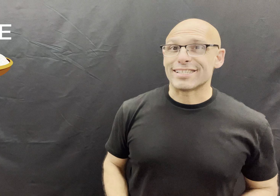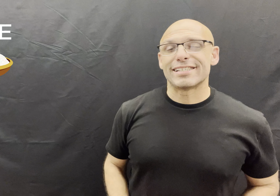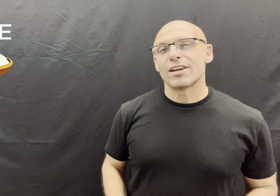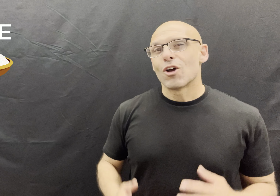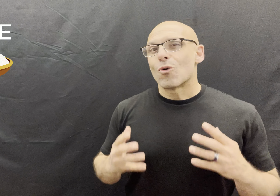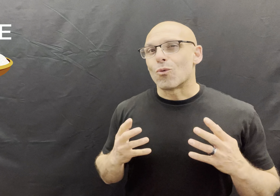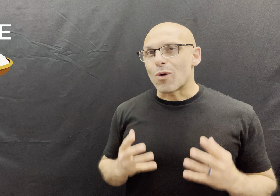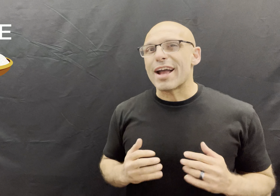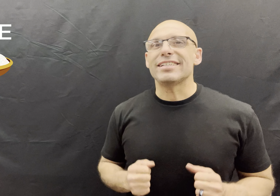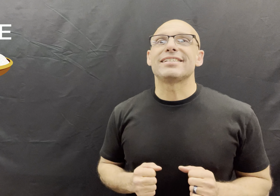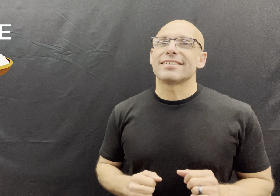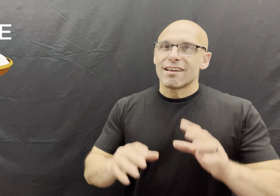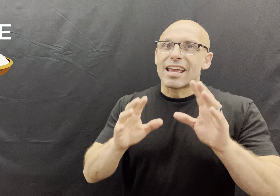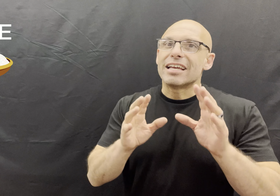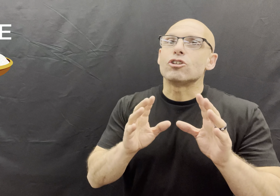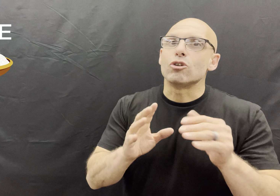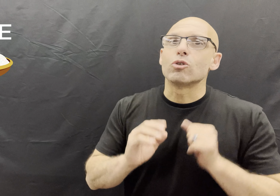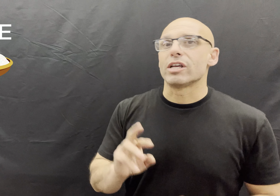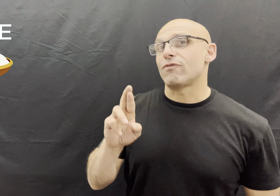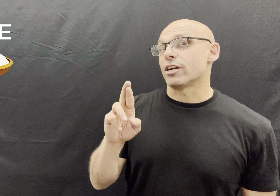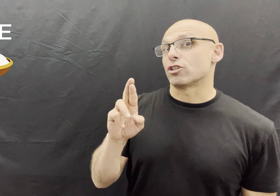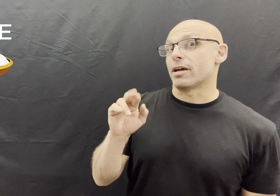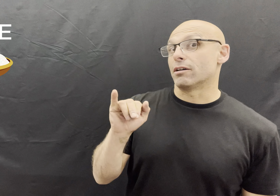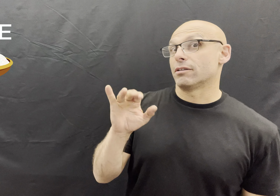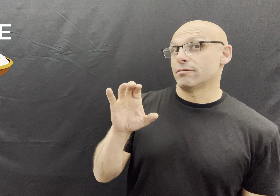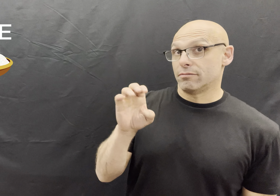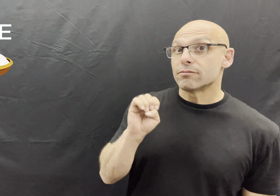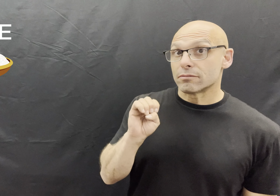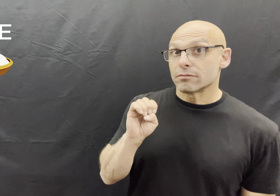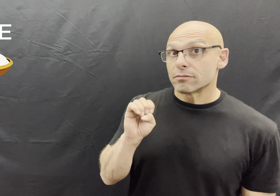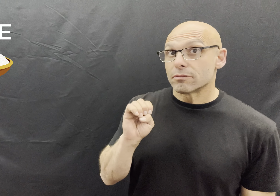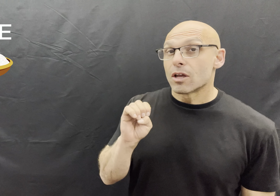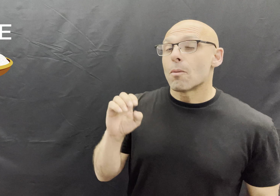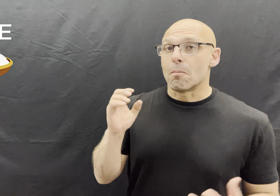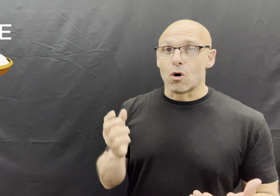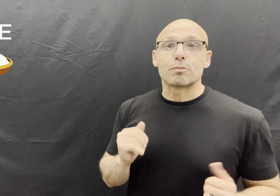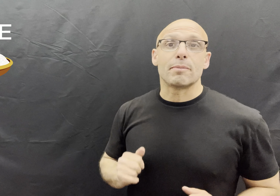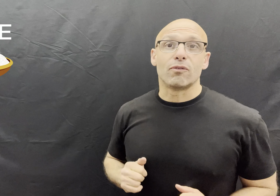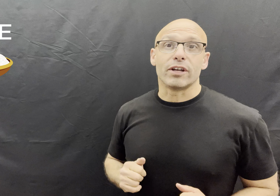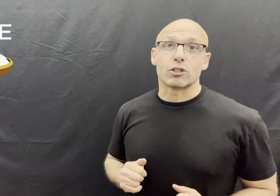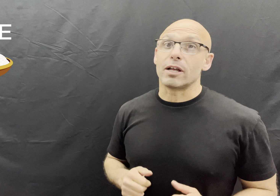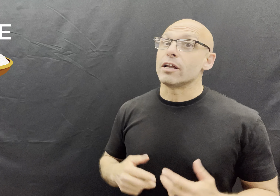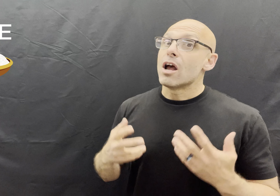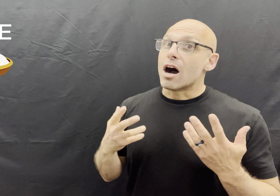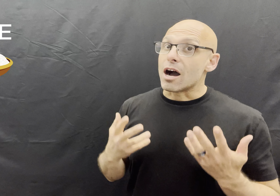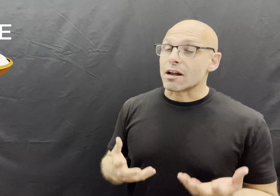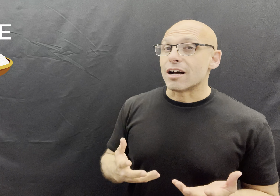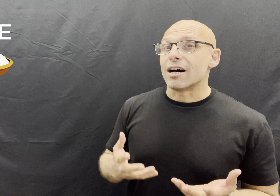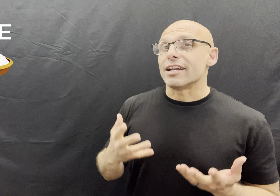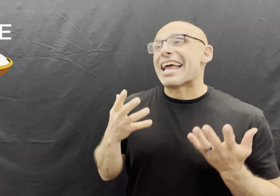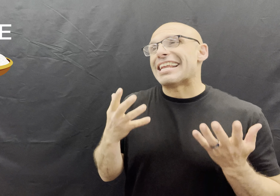Rice. Rice is usually fingerspelled. Most people fingerspell it. An